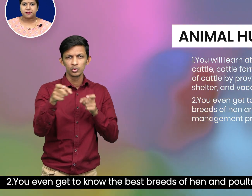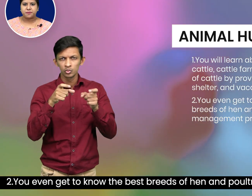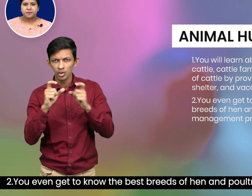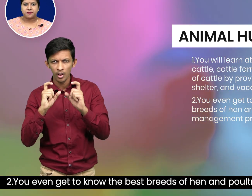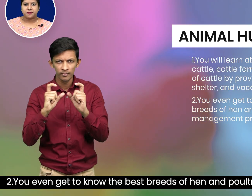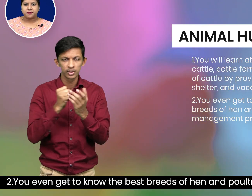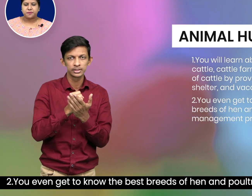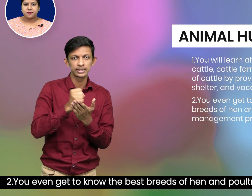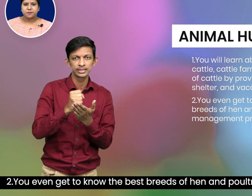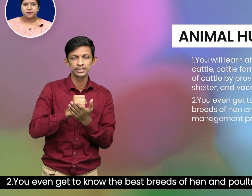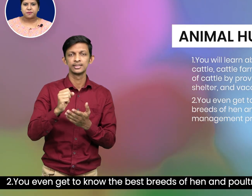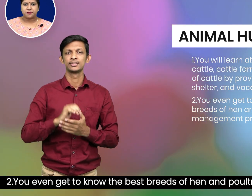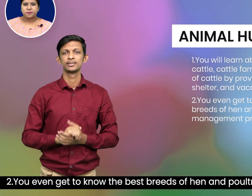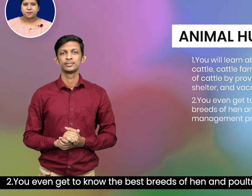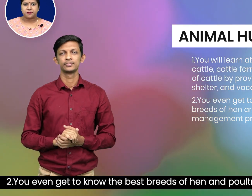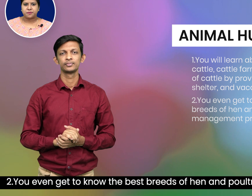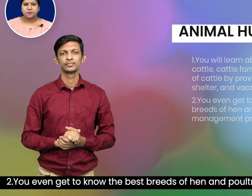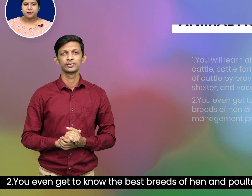practices.